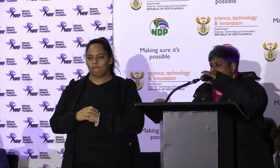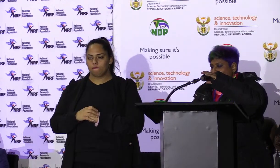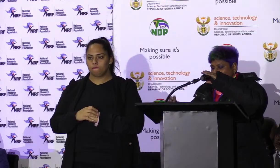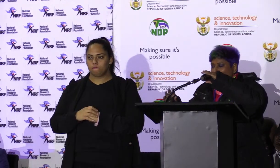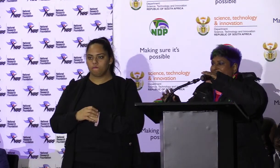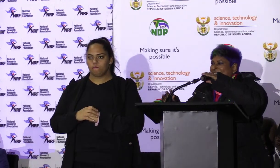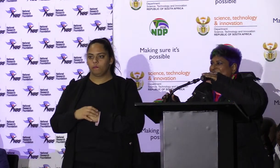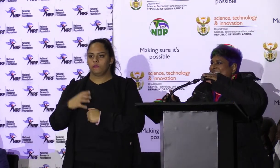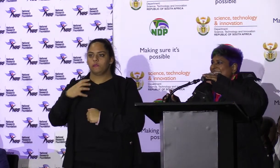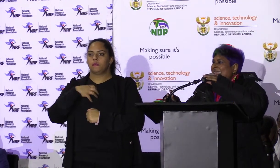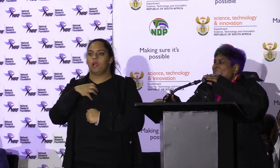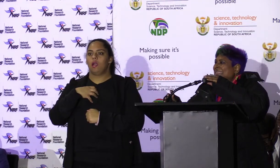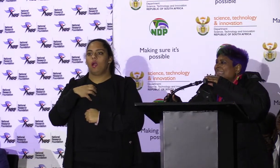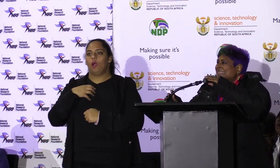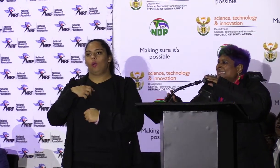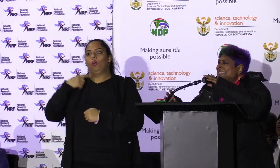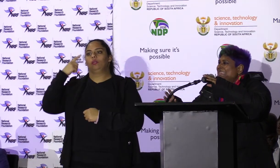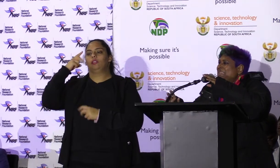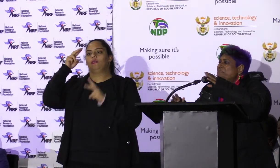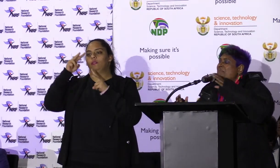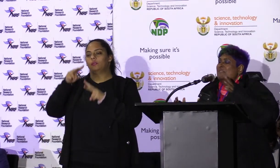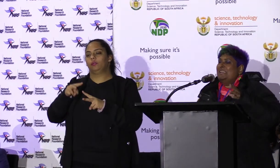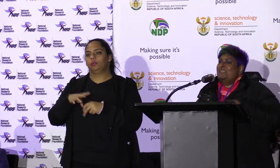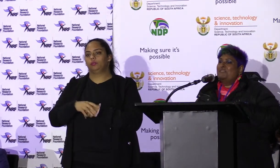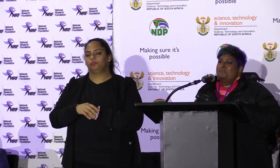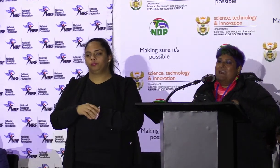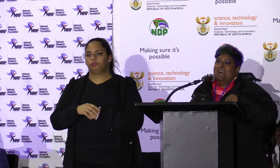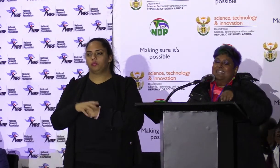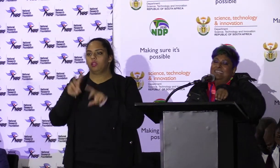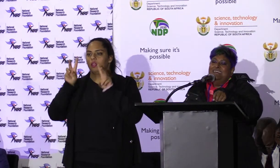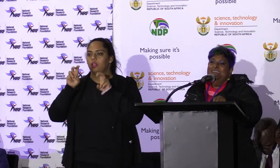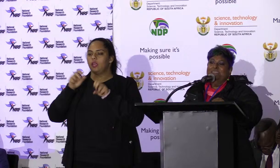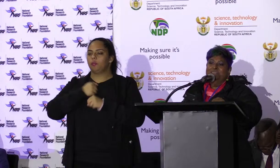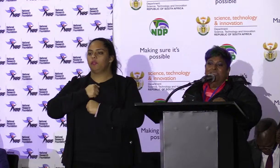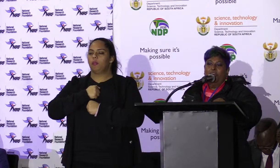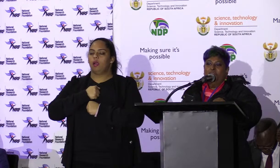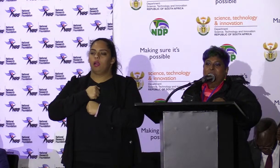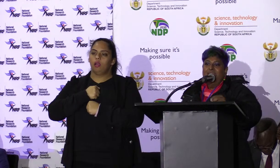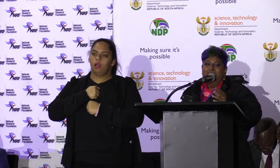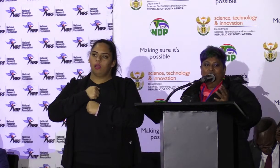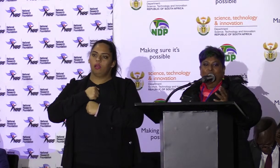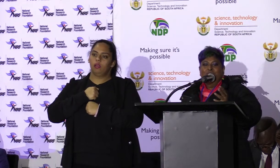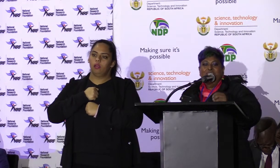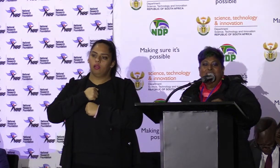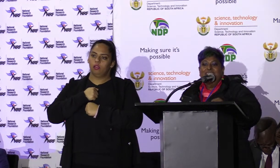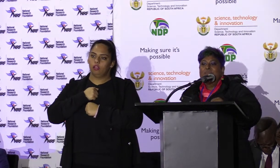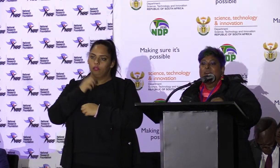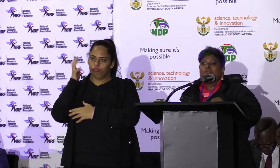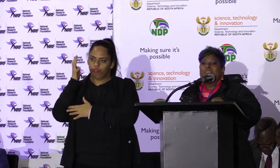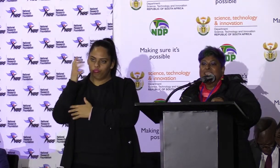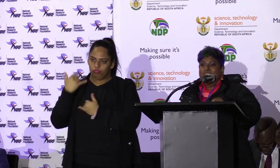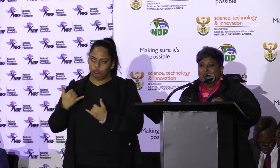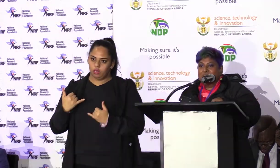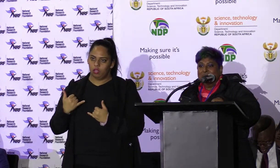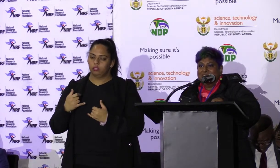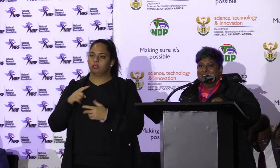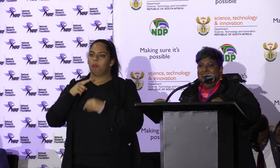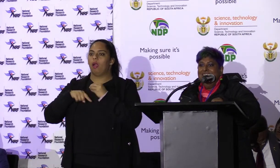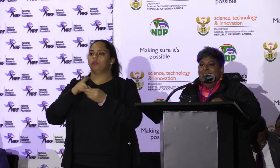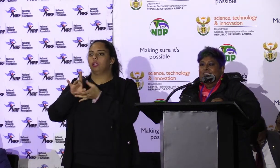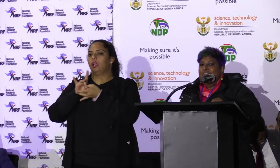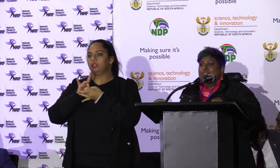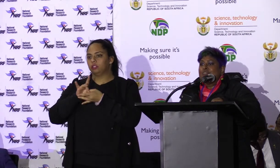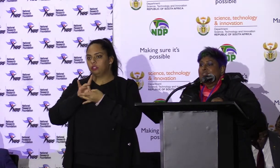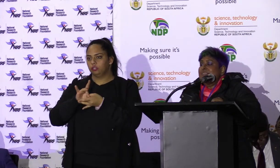It's my own bias. The theme really of my talk today is about